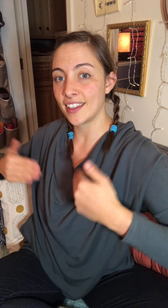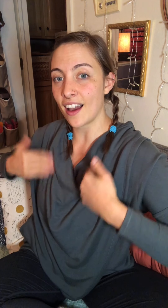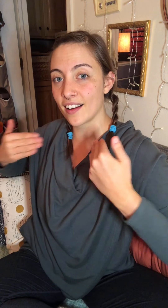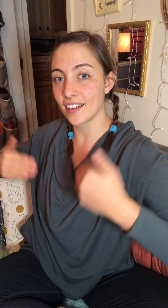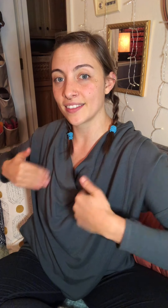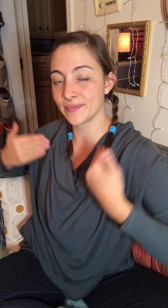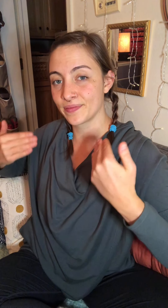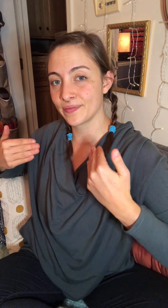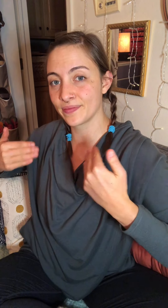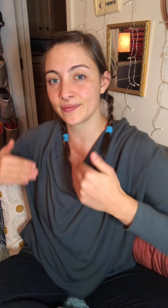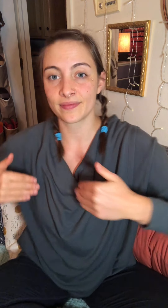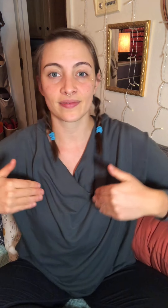Young.